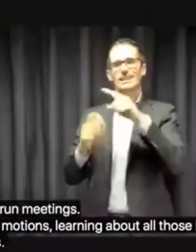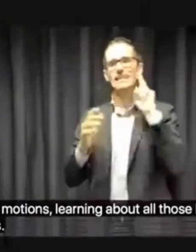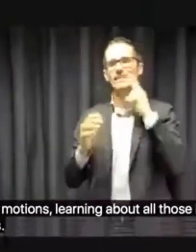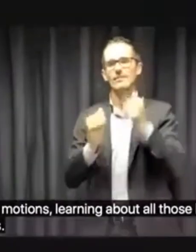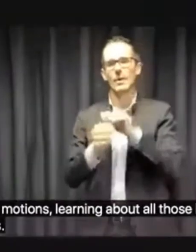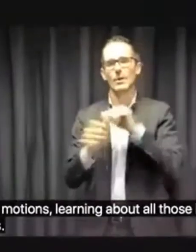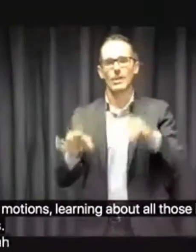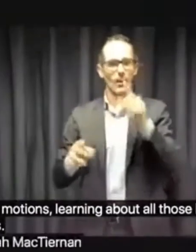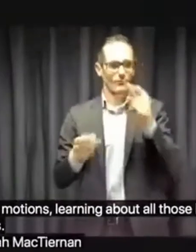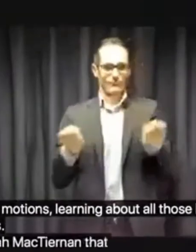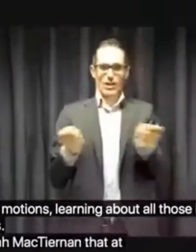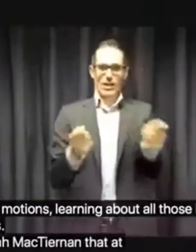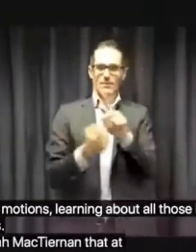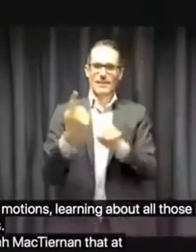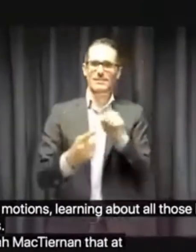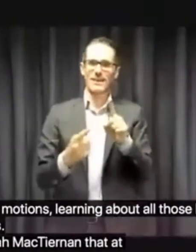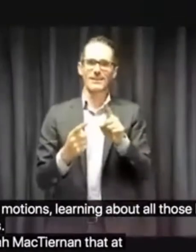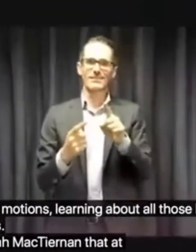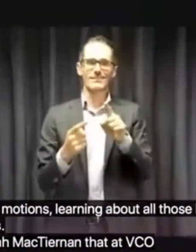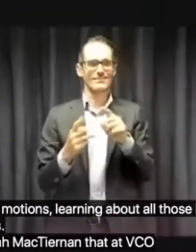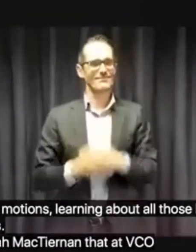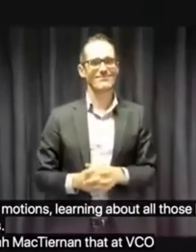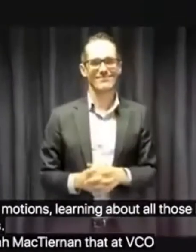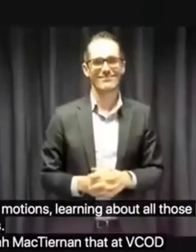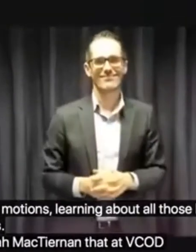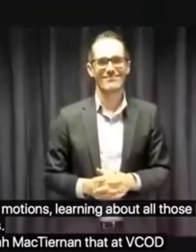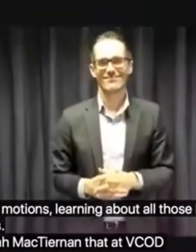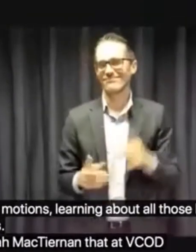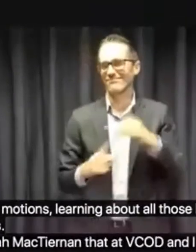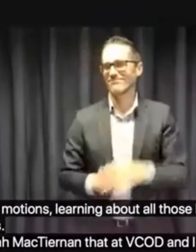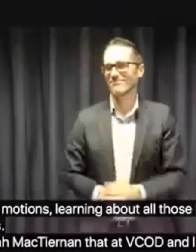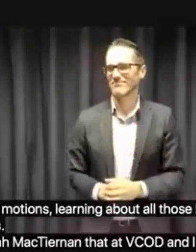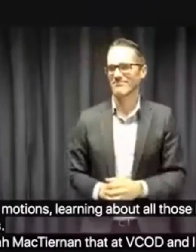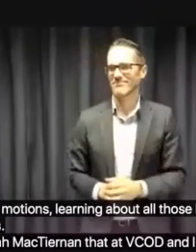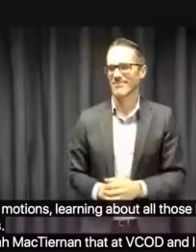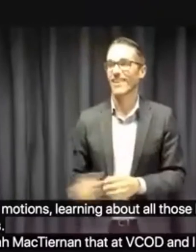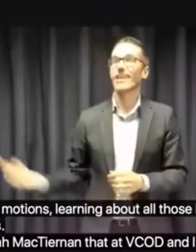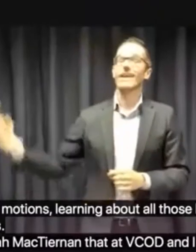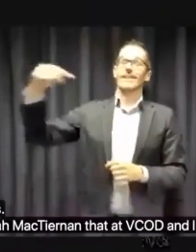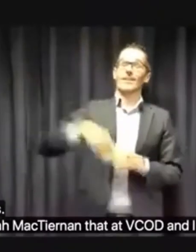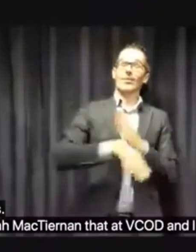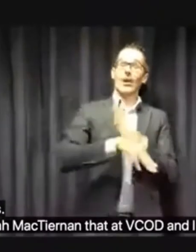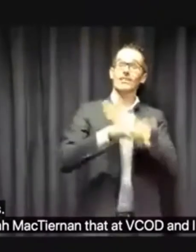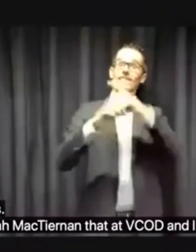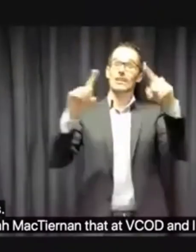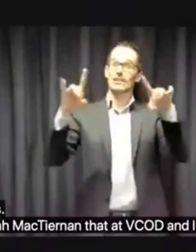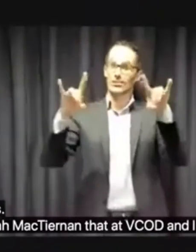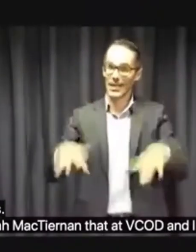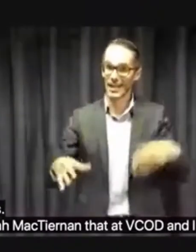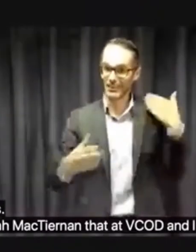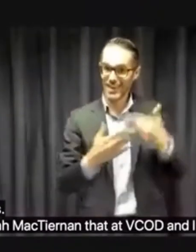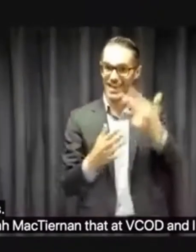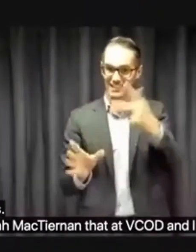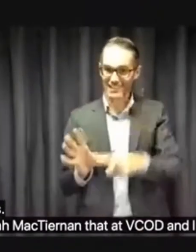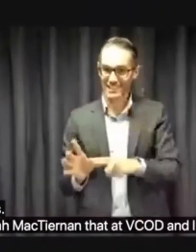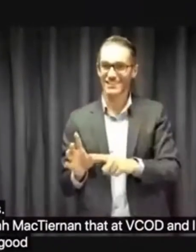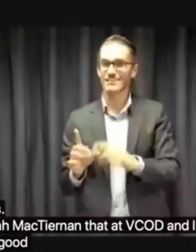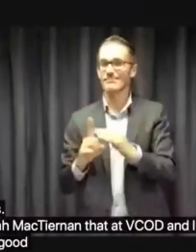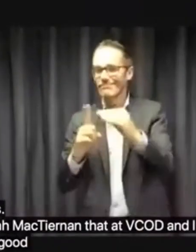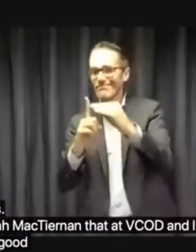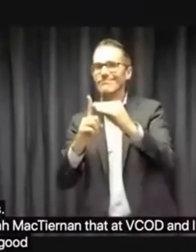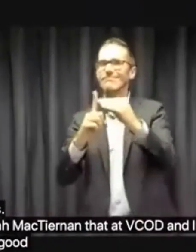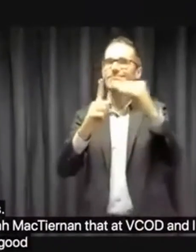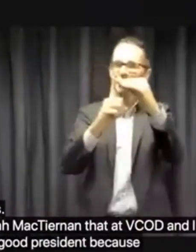and be a good president at Gifted Sports Australia and run meetings because of that background. And then I came to work with